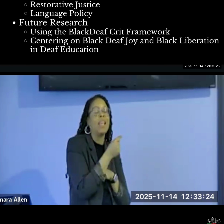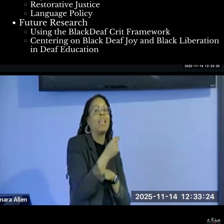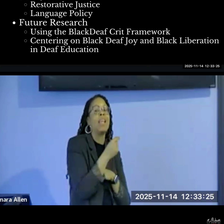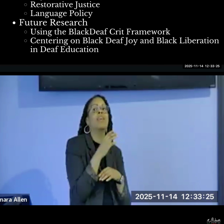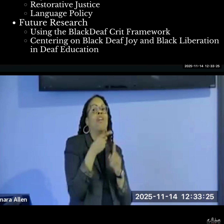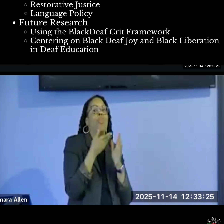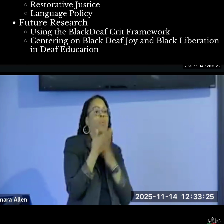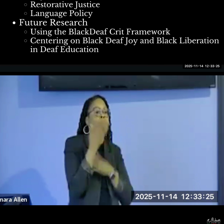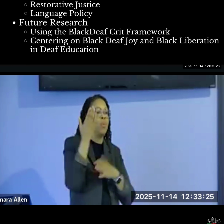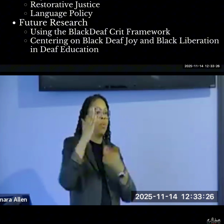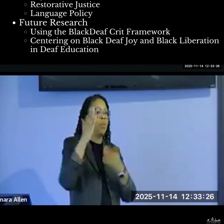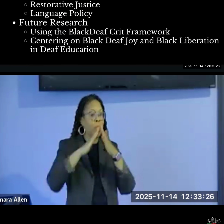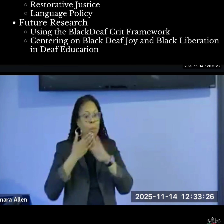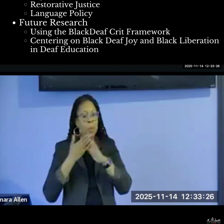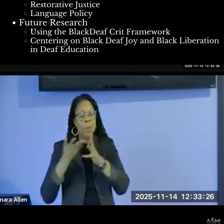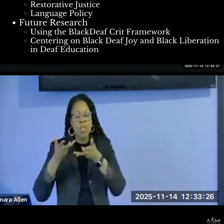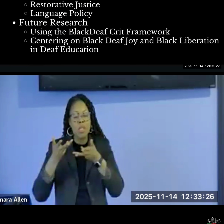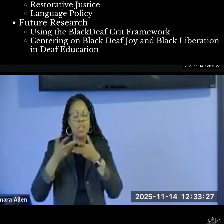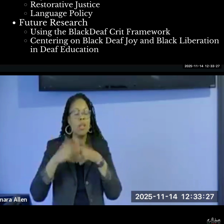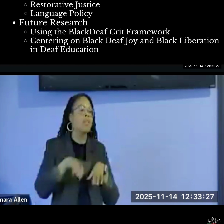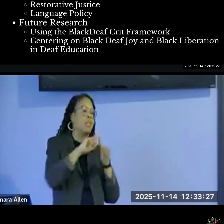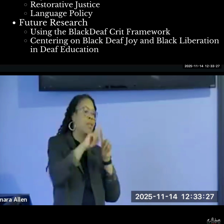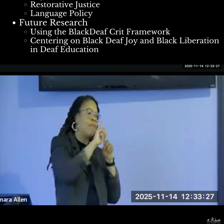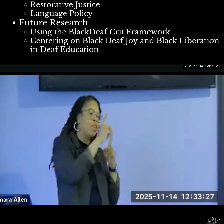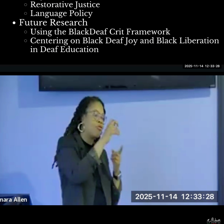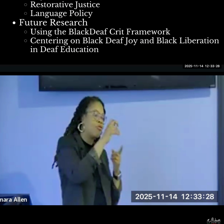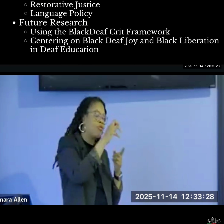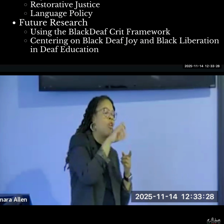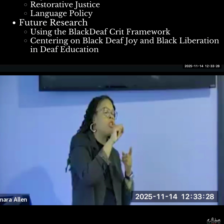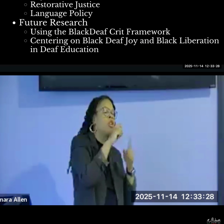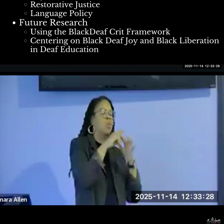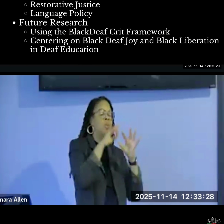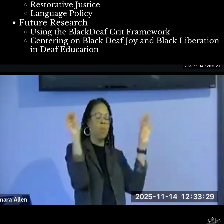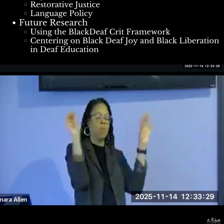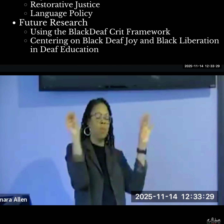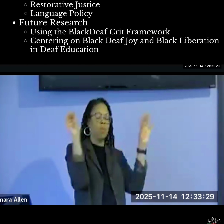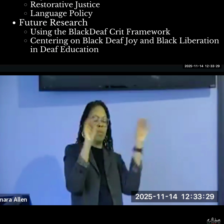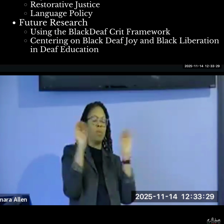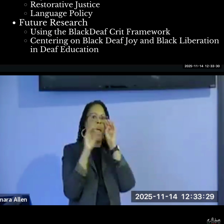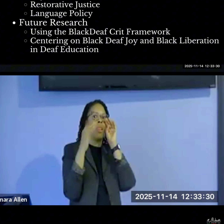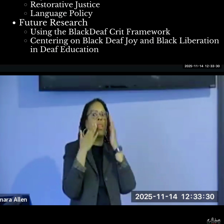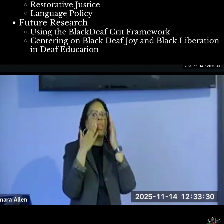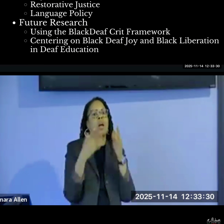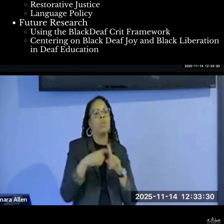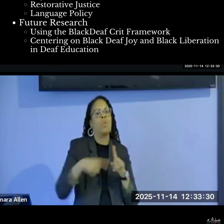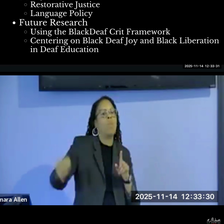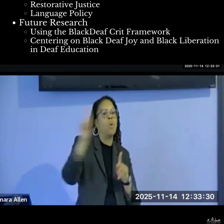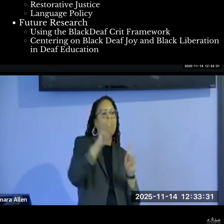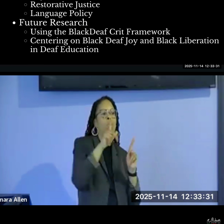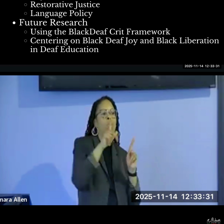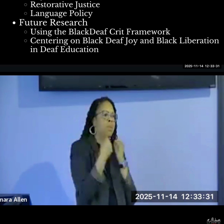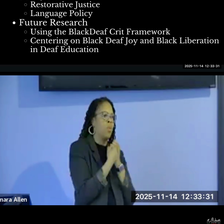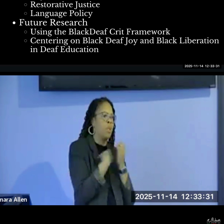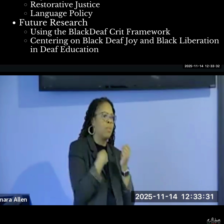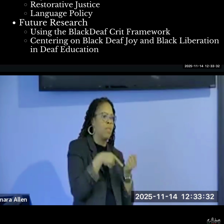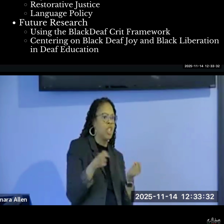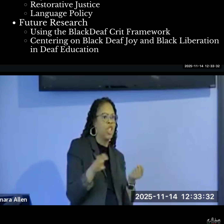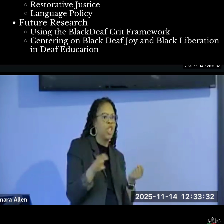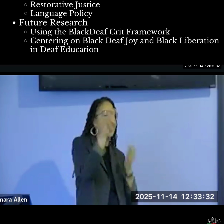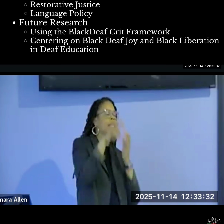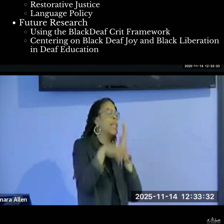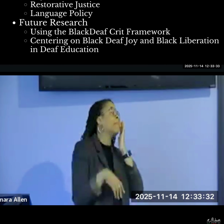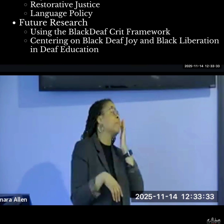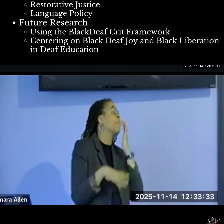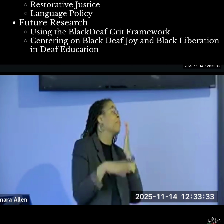me 2 years to develop this, through community engagement, through narratives. And so I'm thankful to those